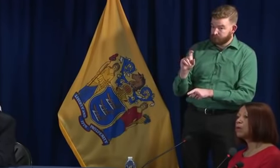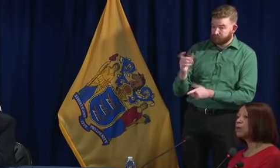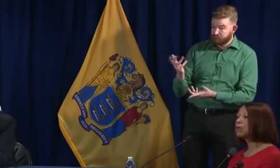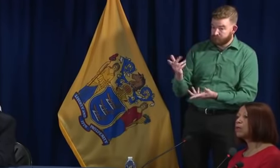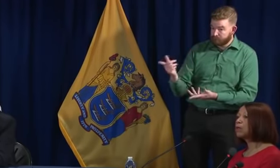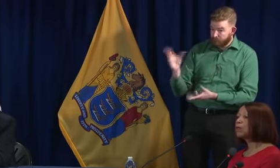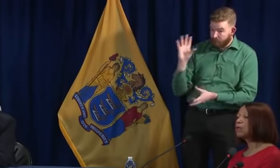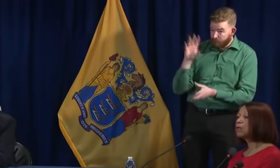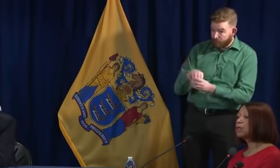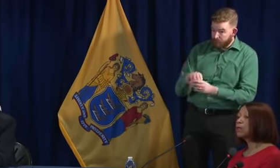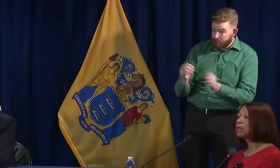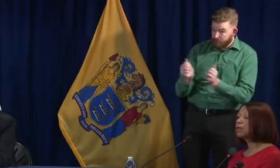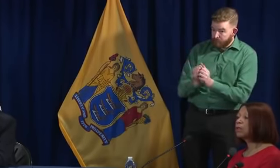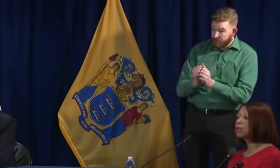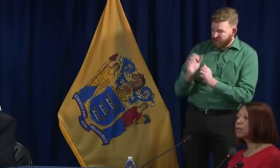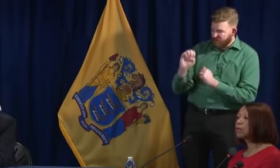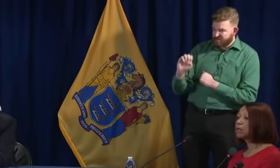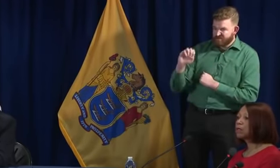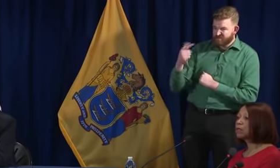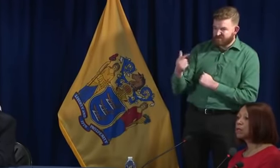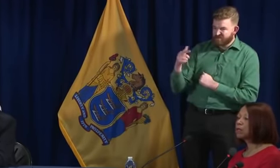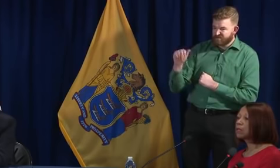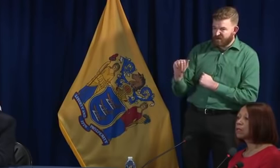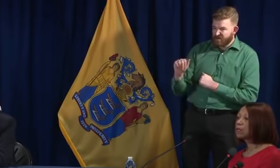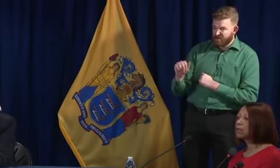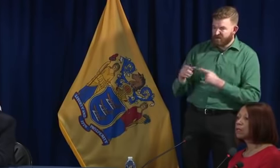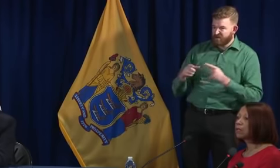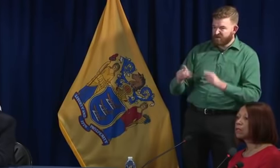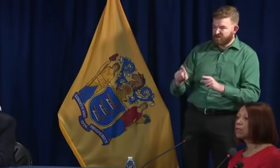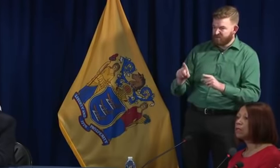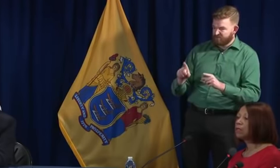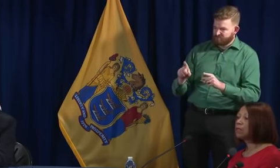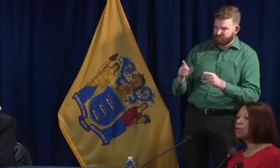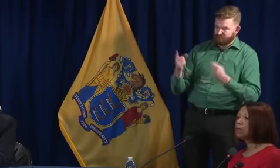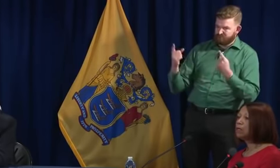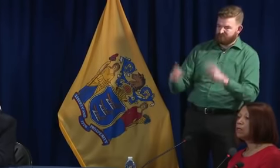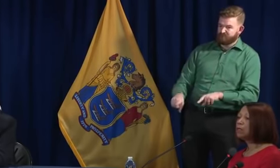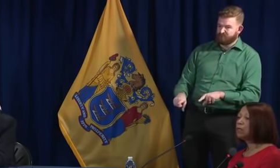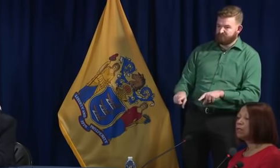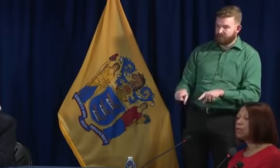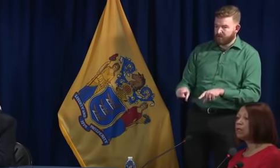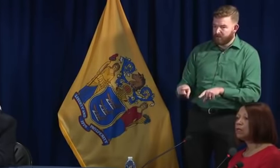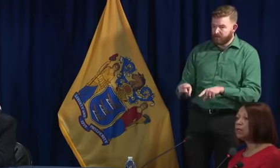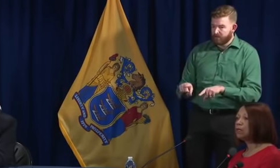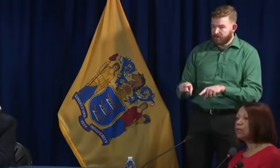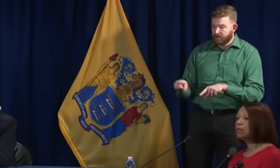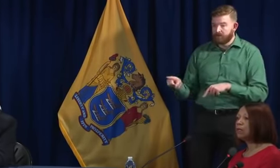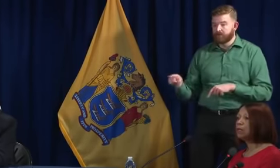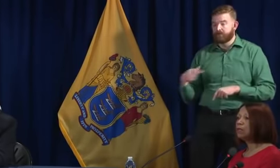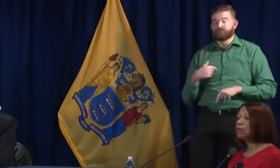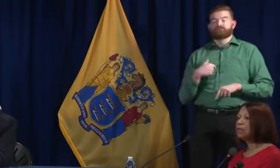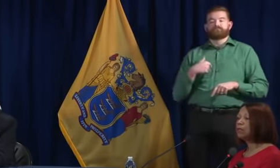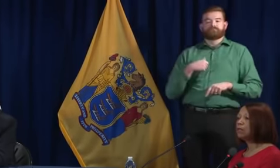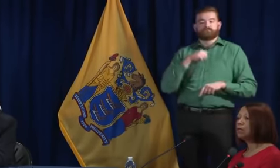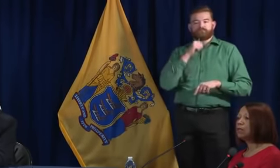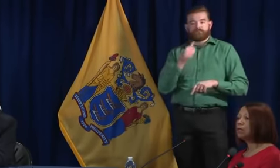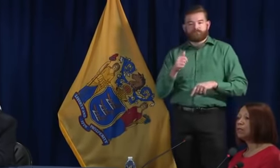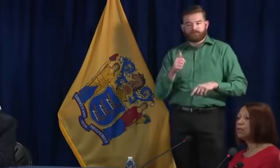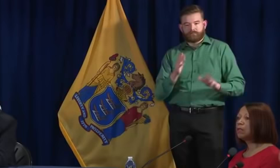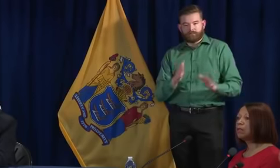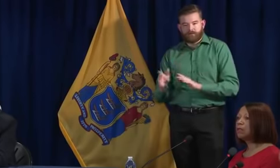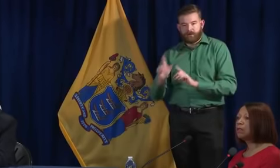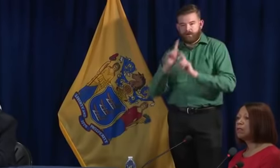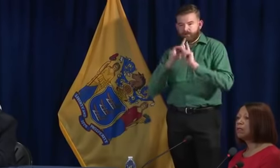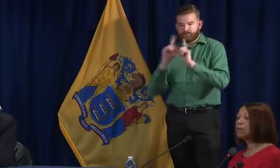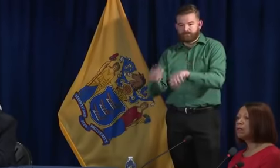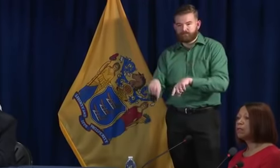crisis is going on in any way? Yeah, I'm not sure that I'm prepared to say. Was it to say to any campaign no human-to-human